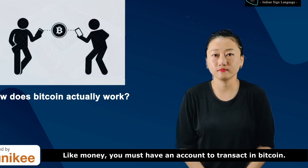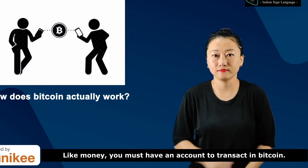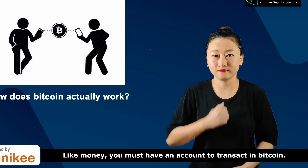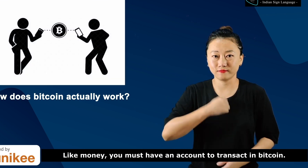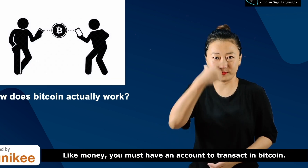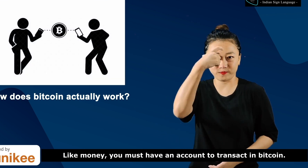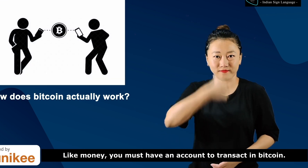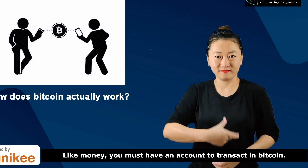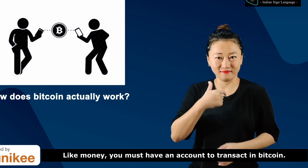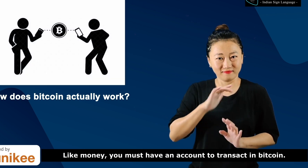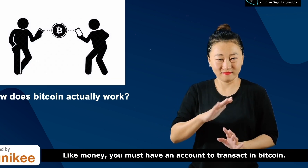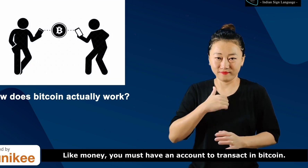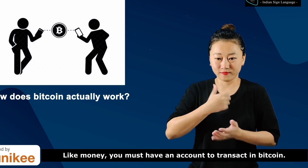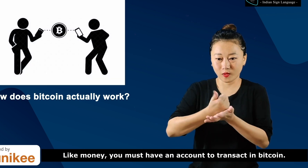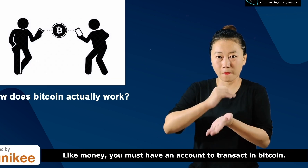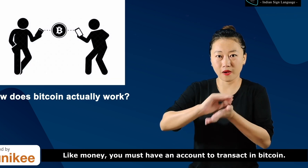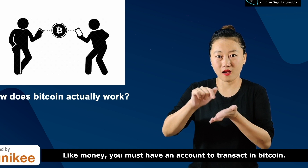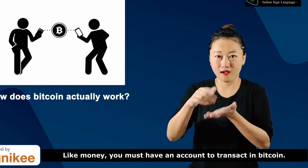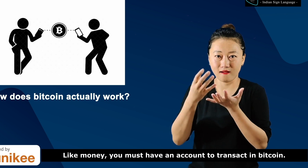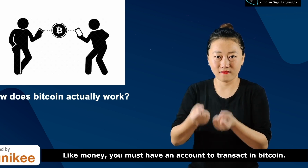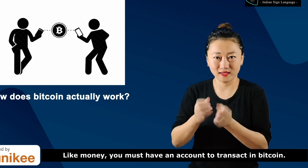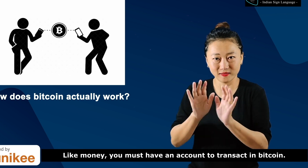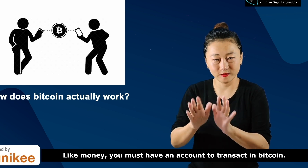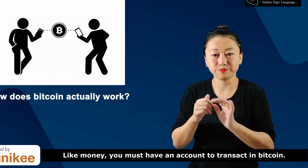Like money, you must have an account to transact in Bitcoin